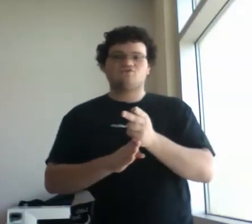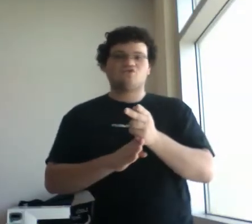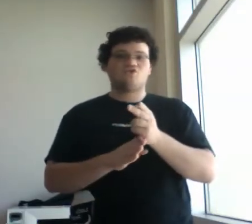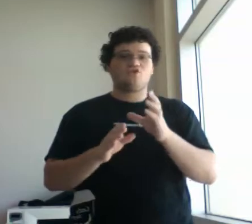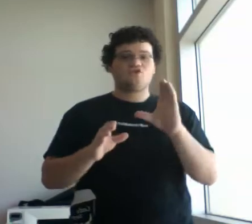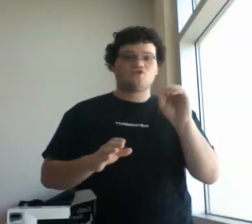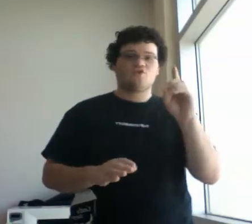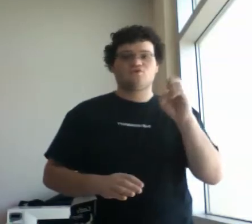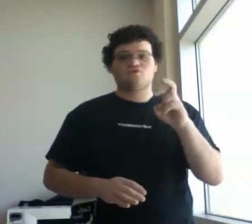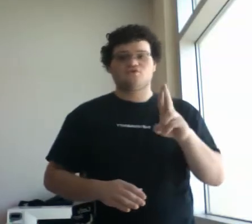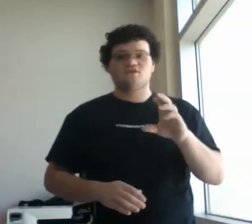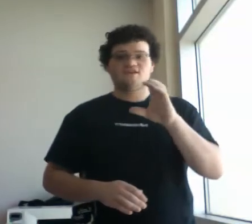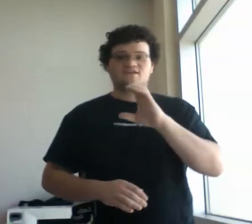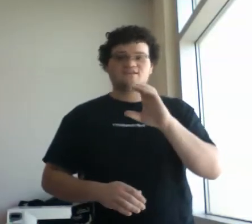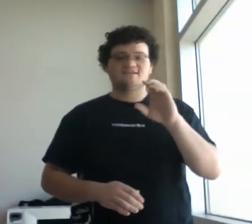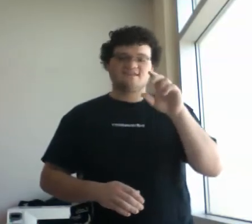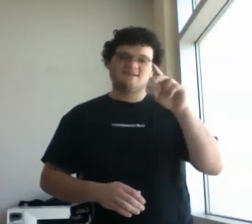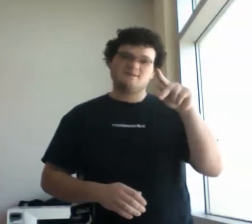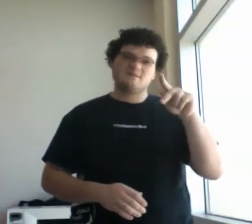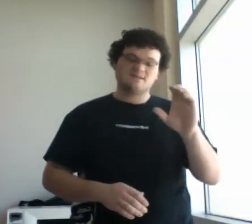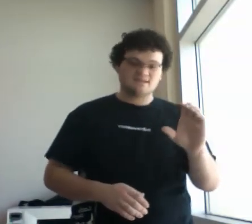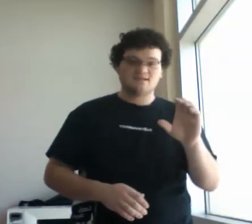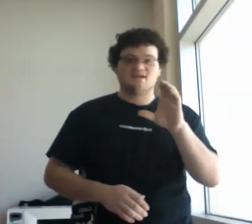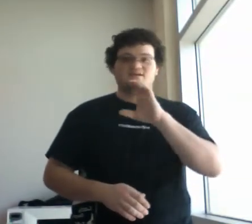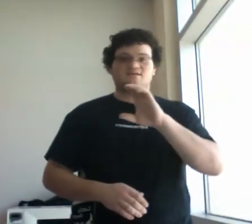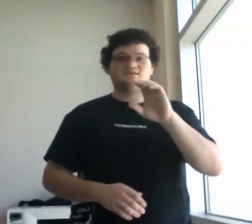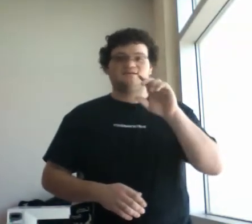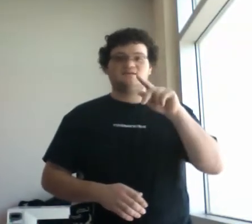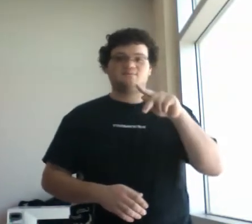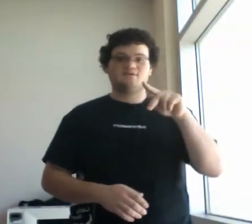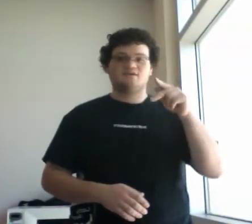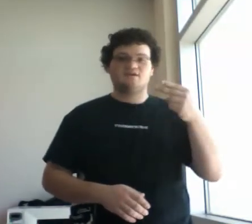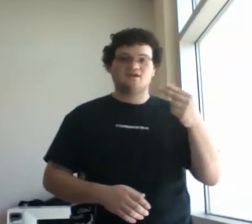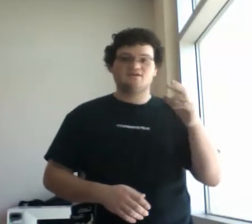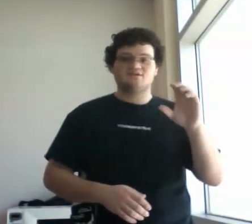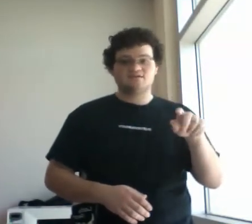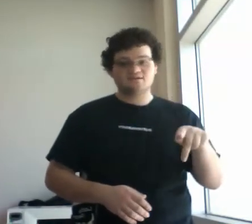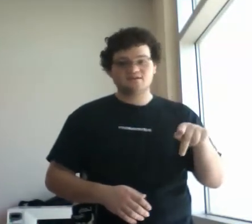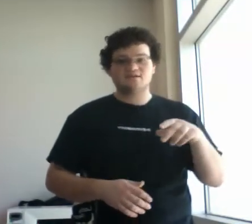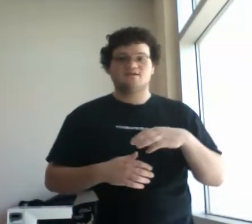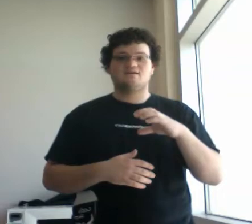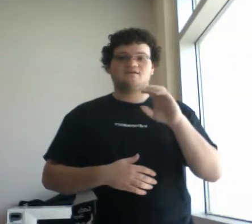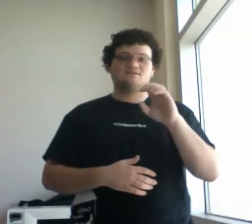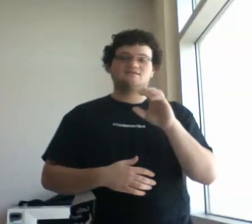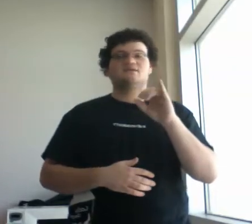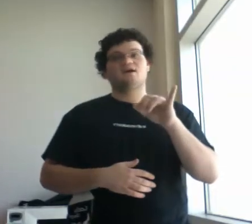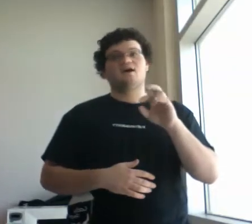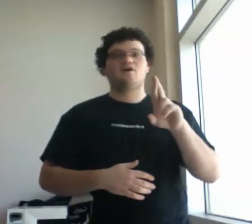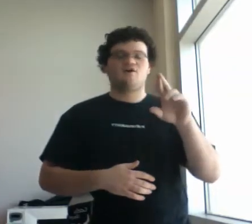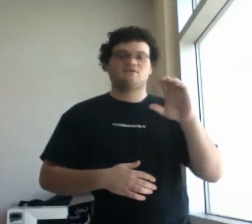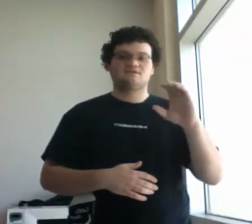the CPCP, and the CIRCC. The CPC is a Certified Professional